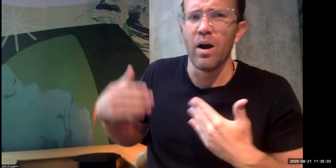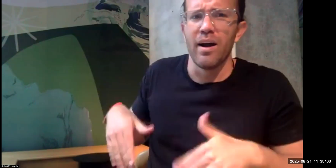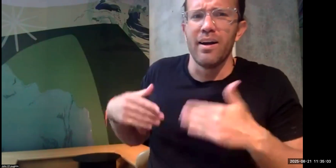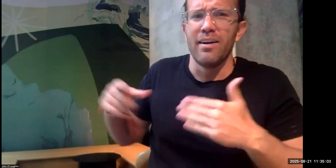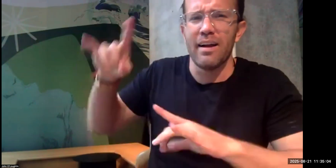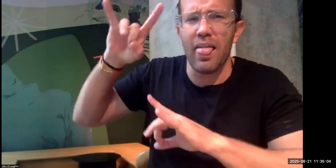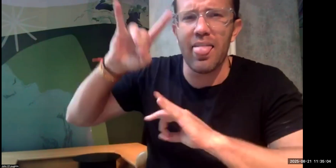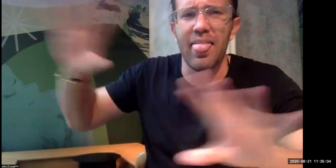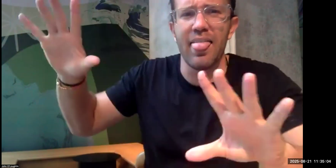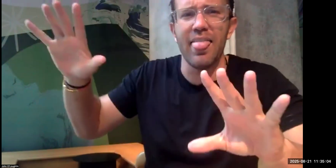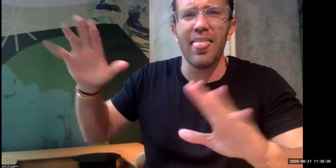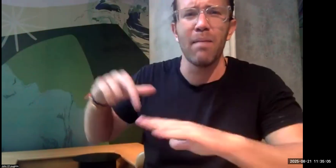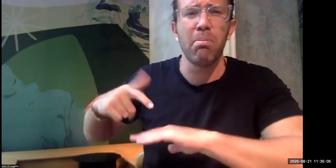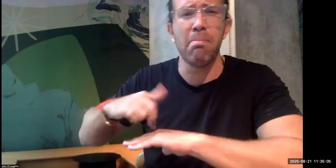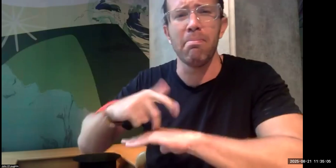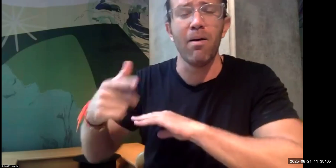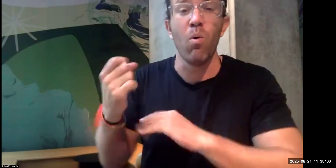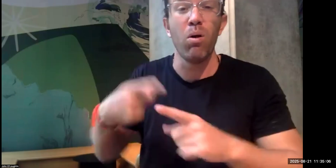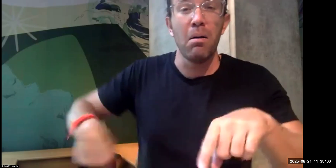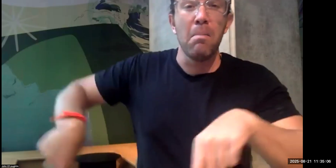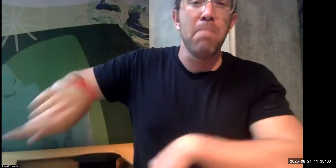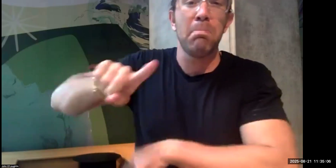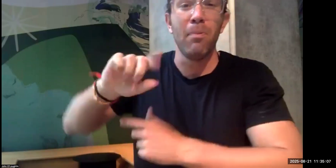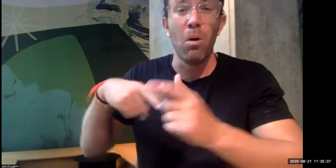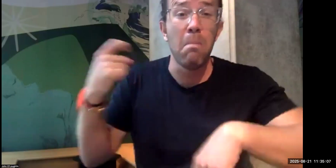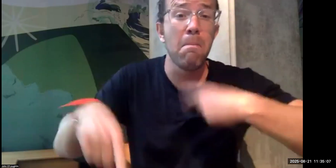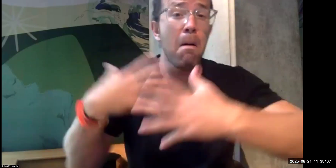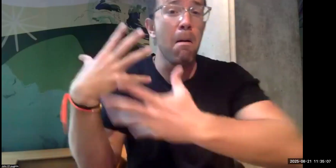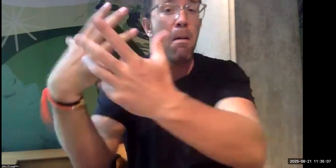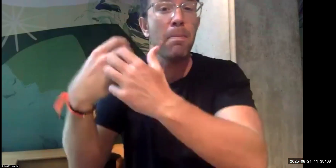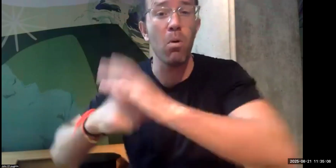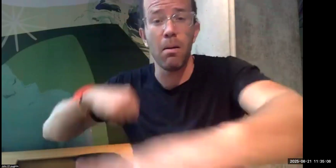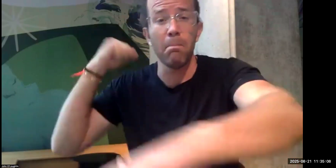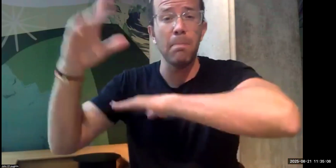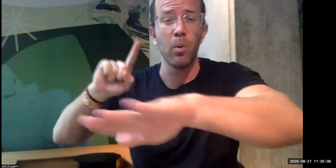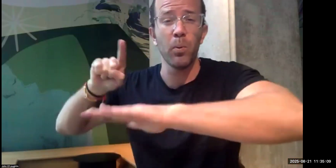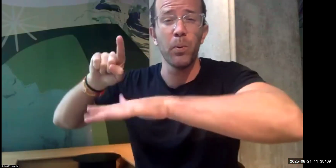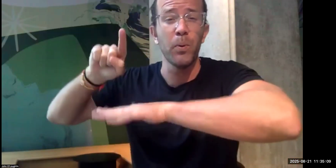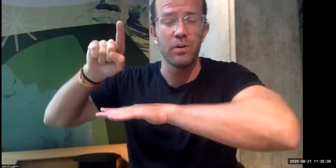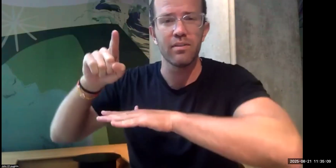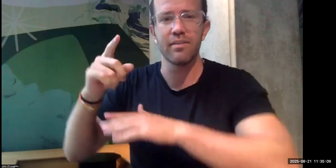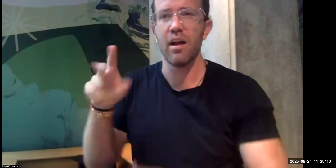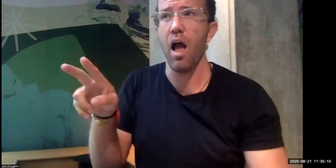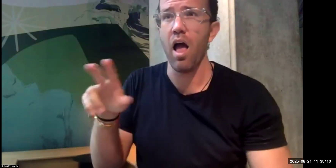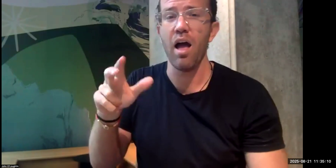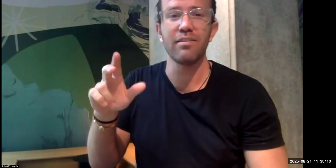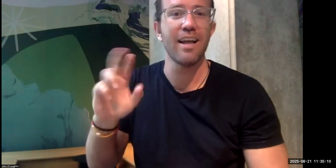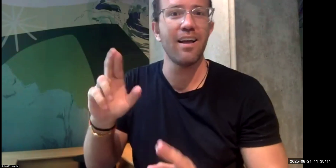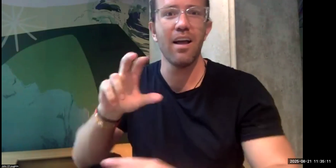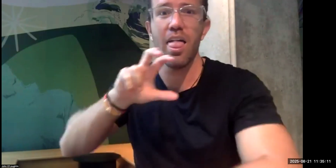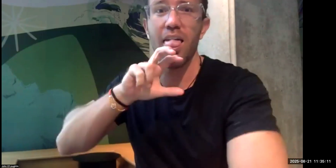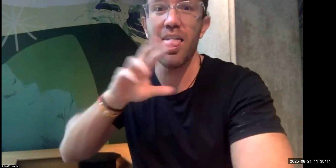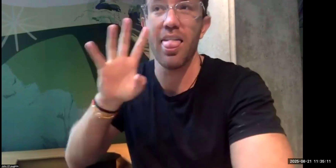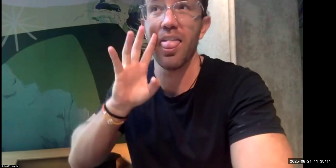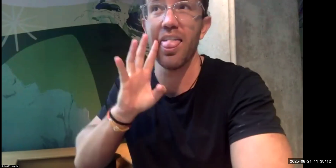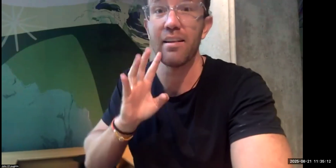weeks and you'll be able to see, wow, you can maybe get those skills. You can see how those players